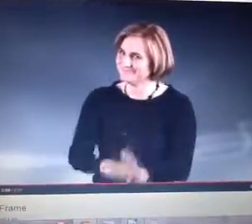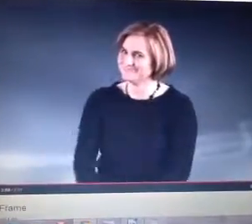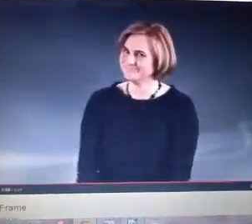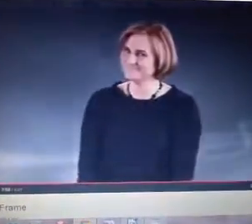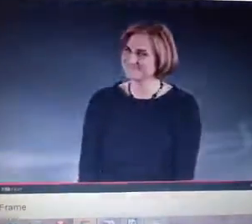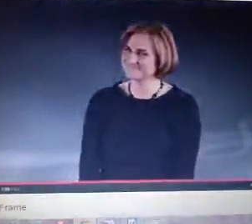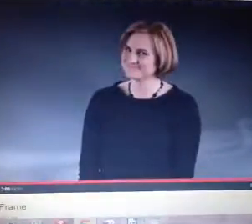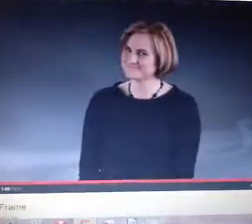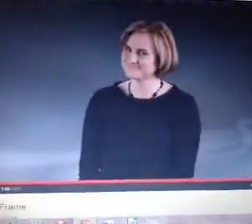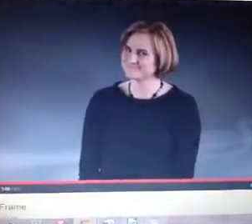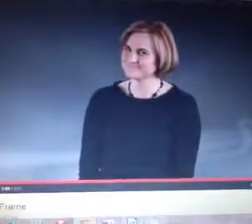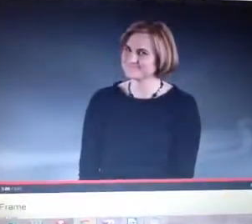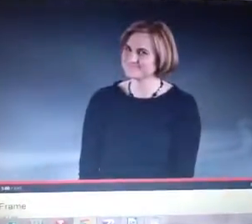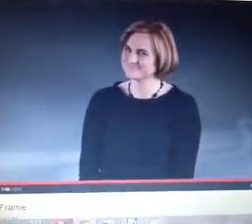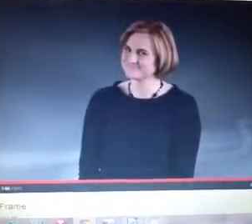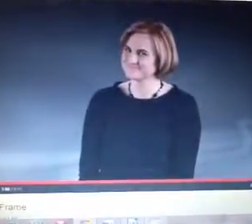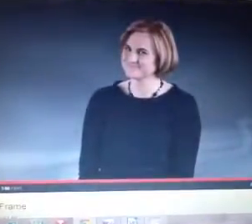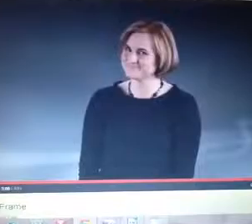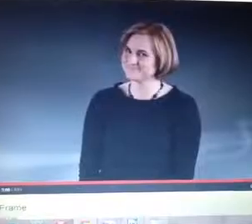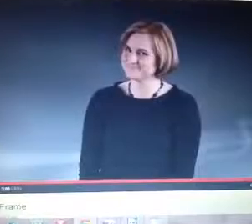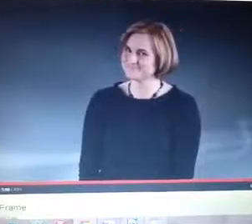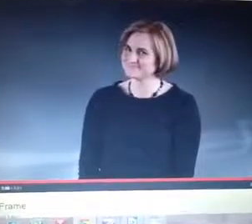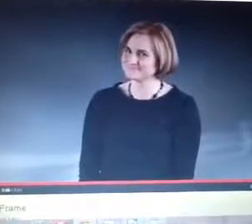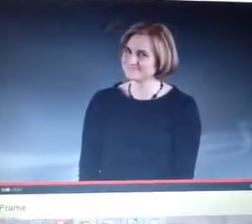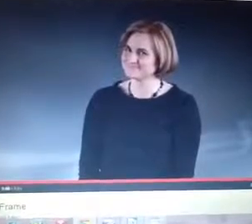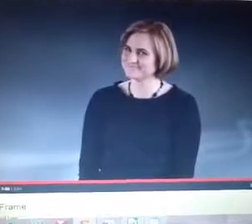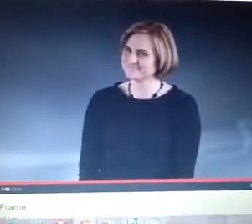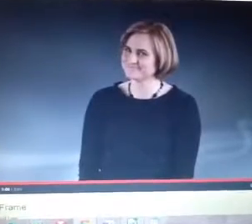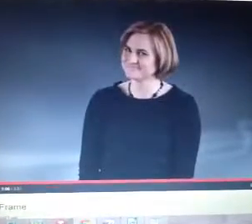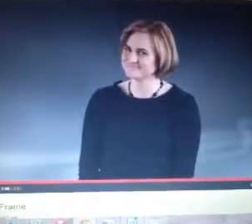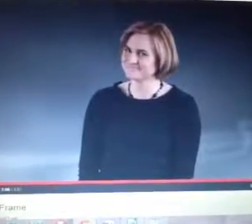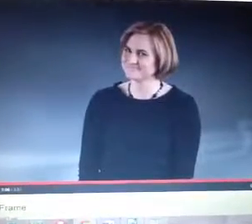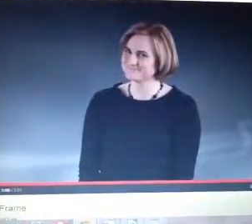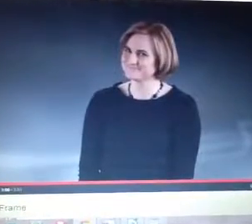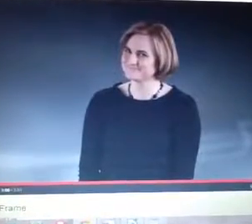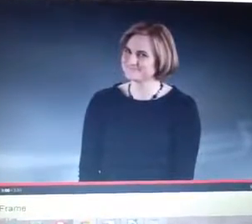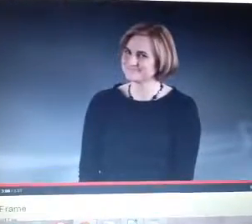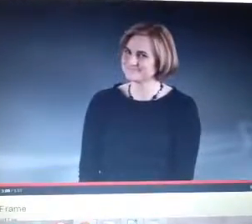But I wanted a different picture for my bedroom and my living room. Thank you.